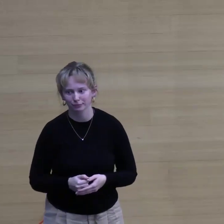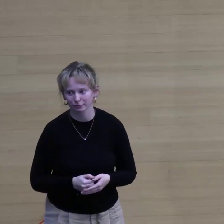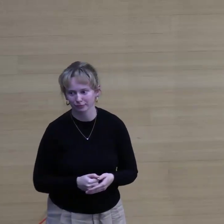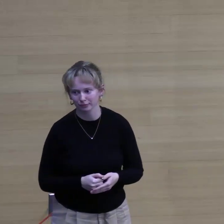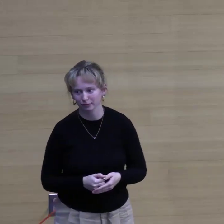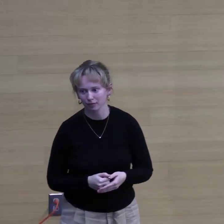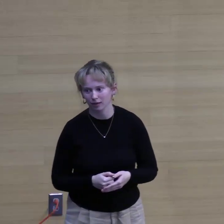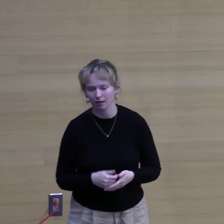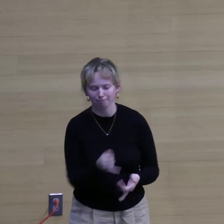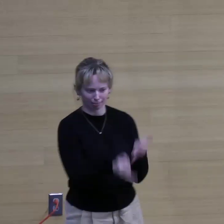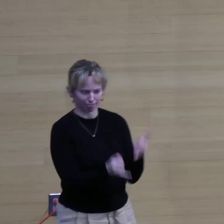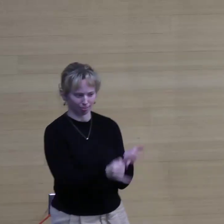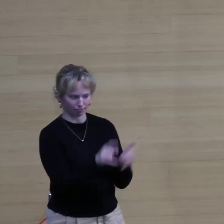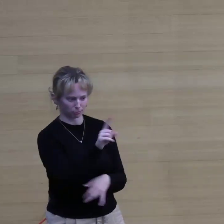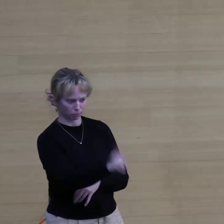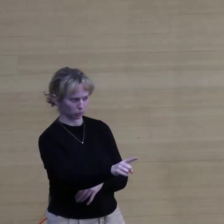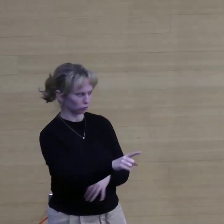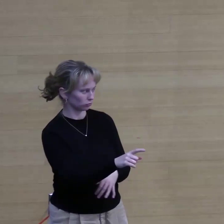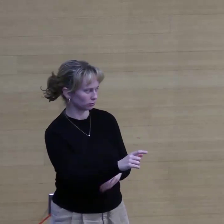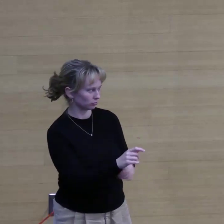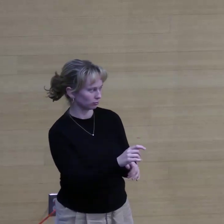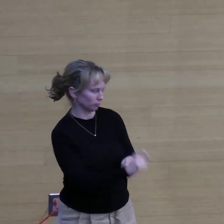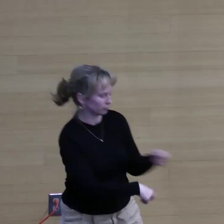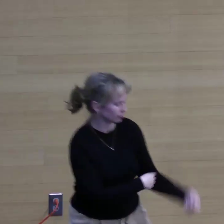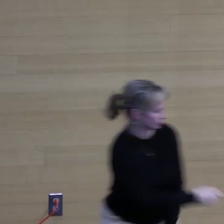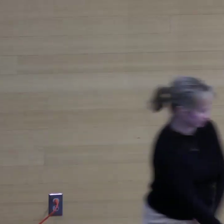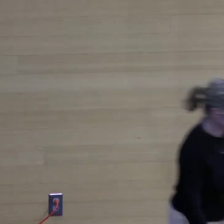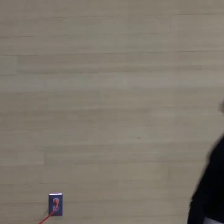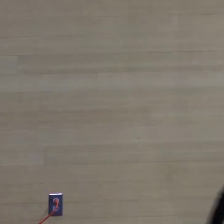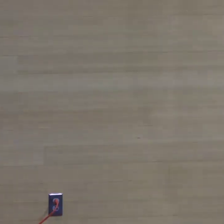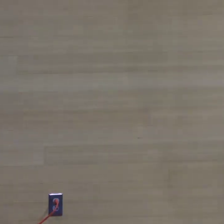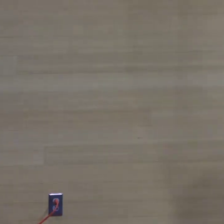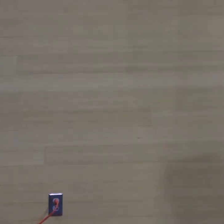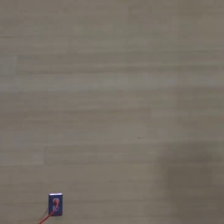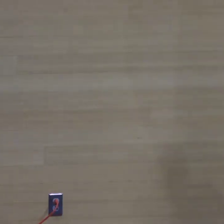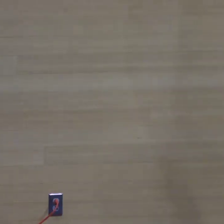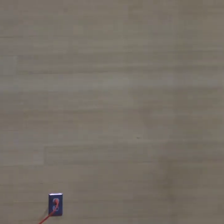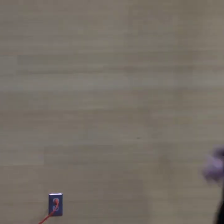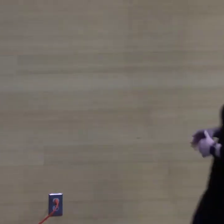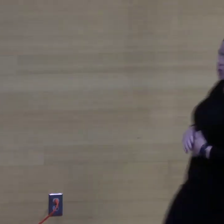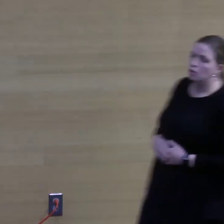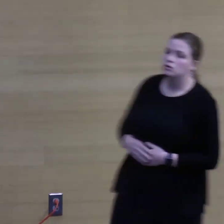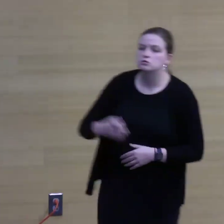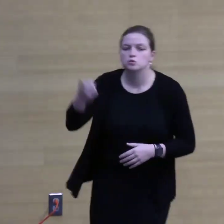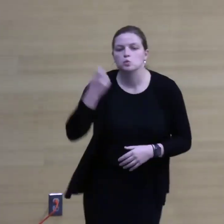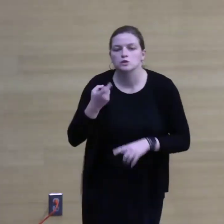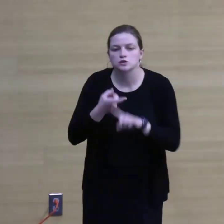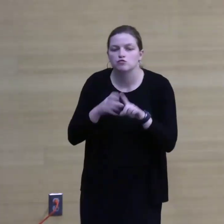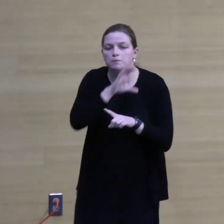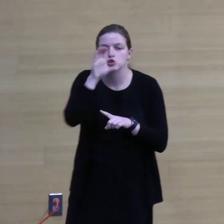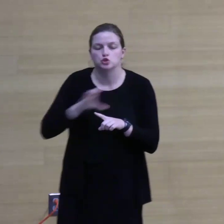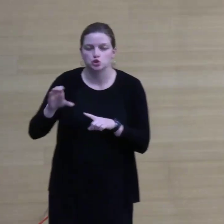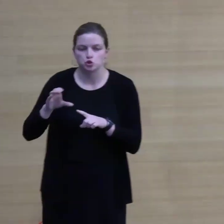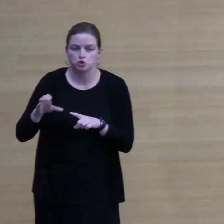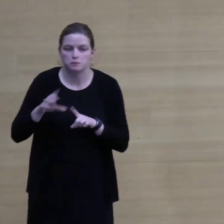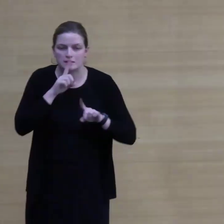I have one last question that we're going to wrap up with. Yes. This is a question from one of our Zoom participants, and I'd like